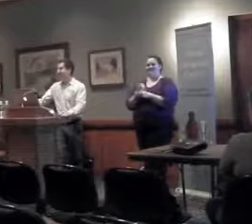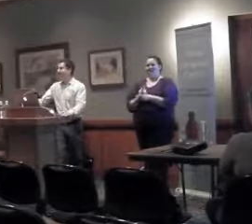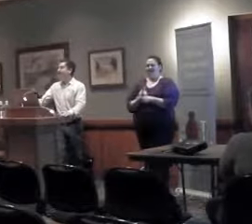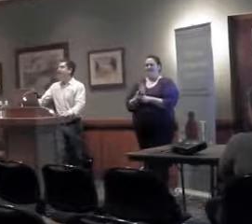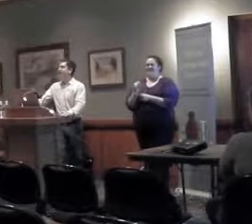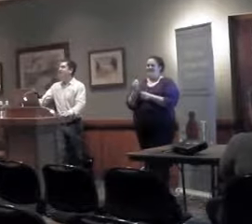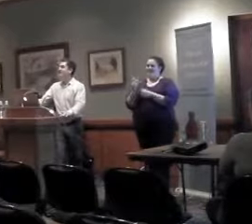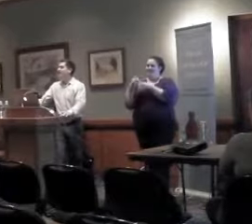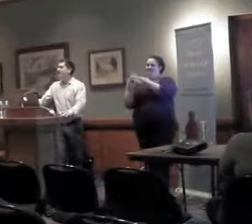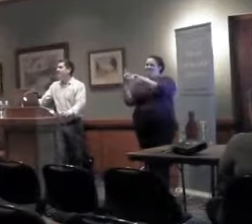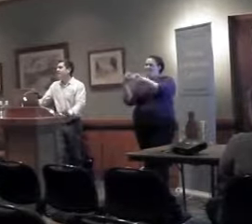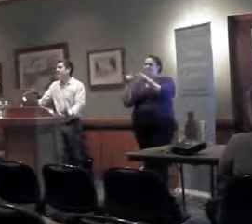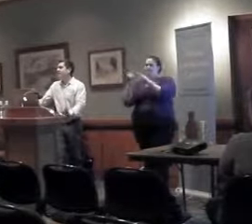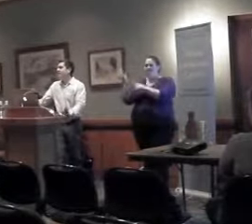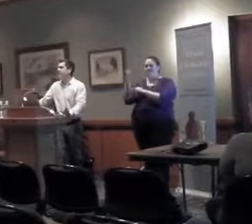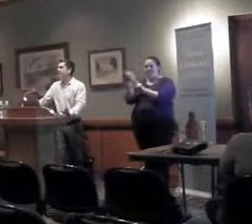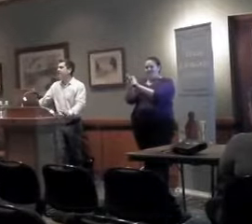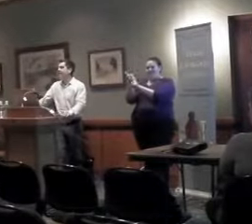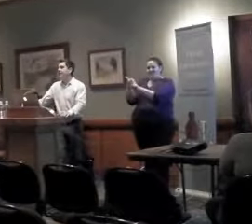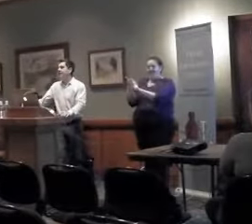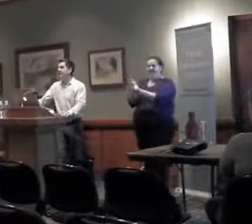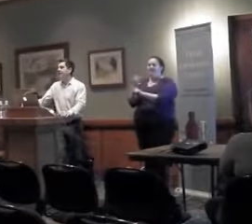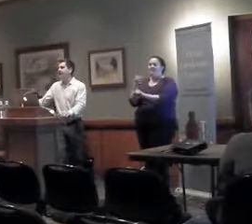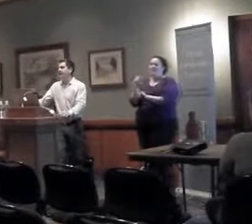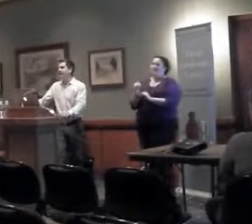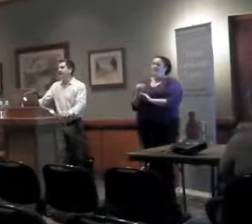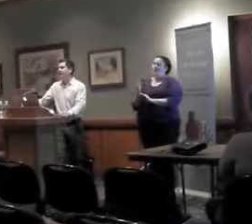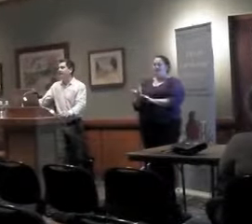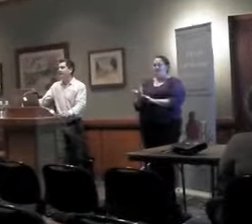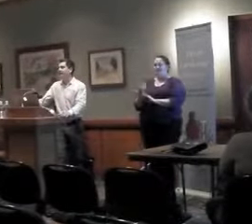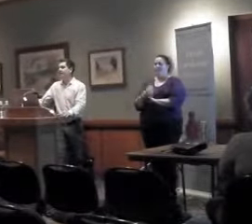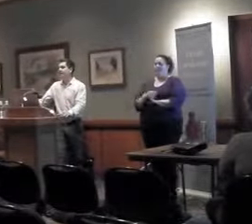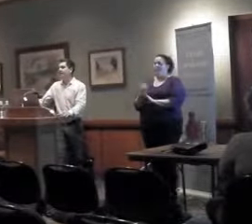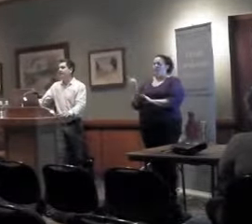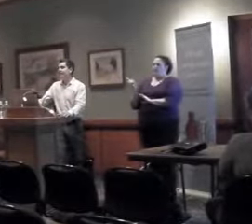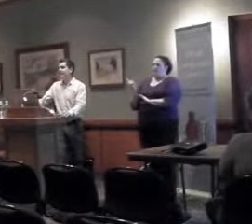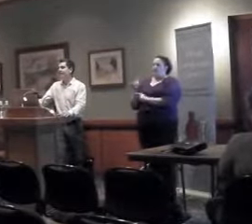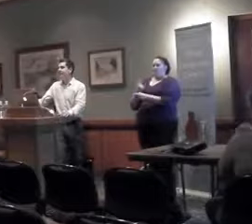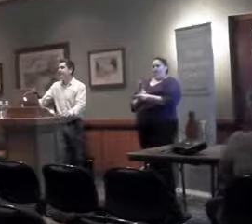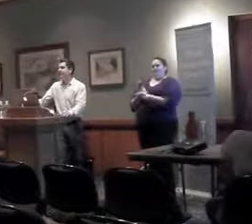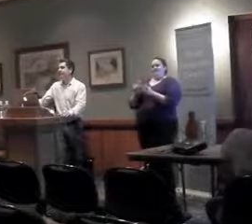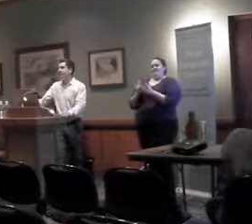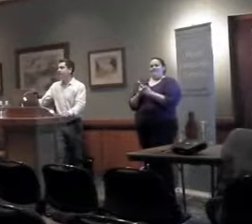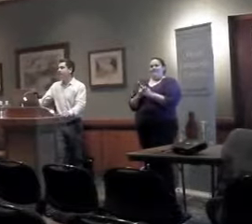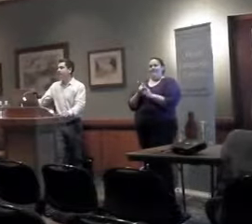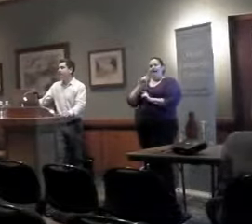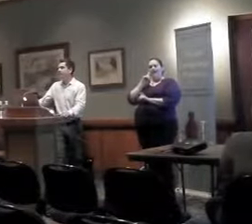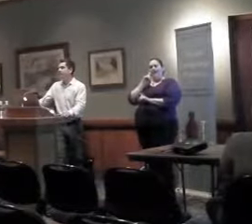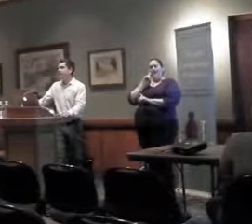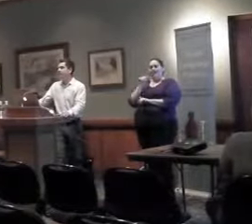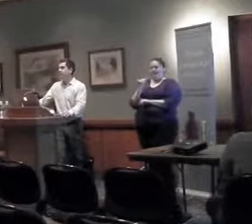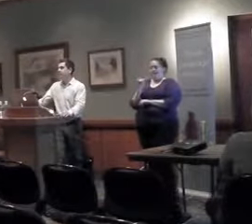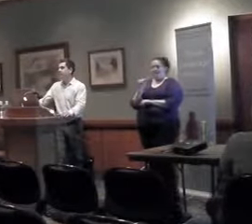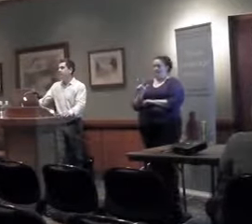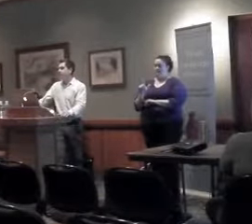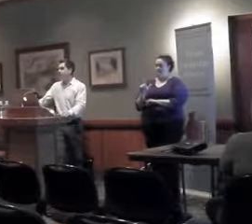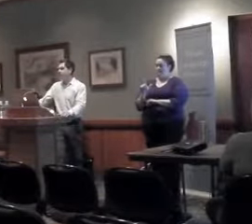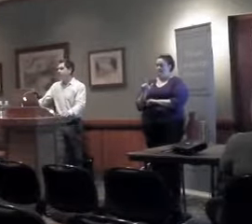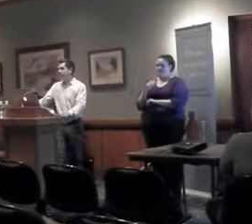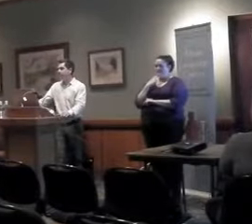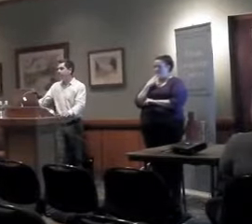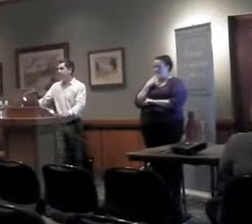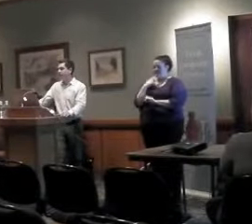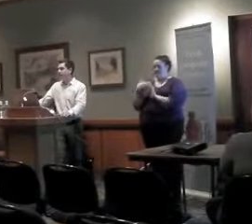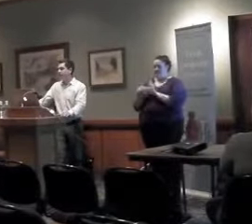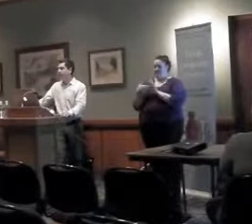right? And so I think that that ASL, the